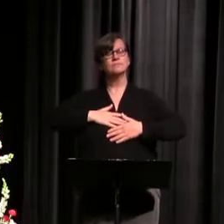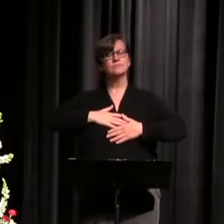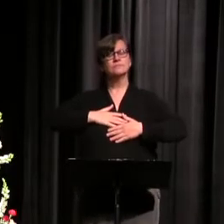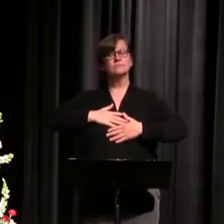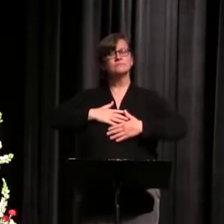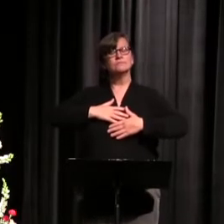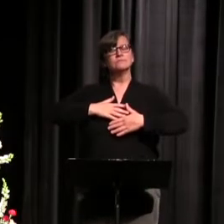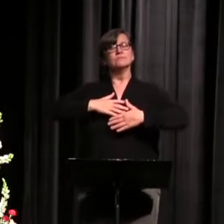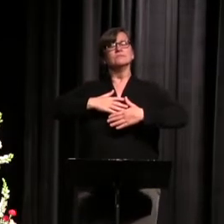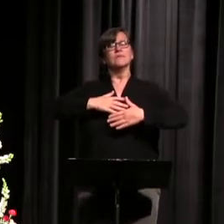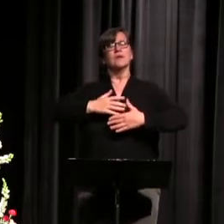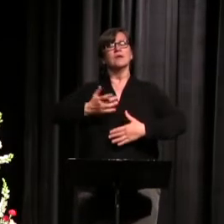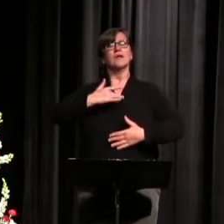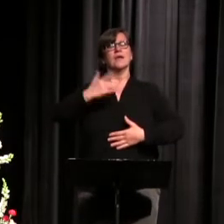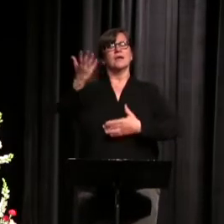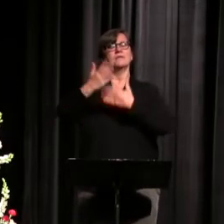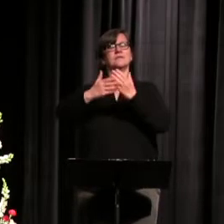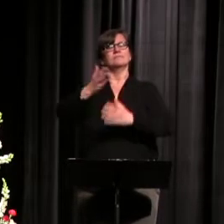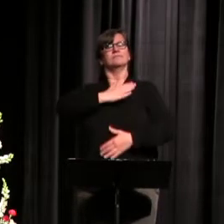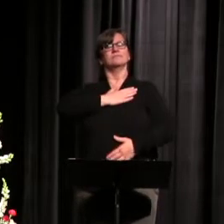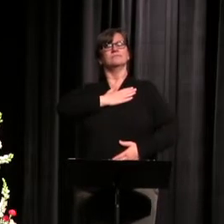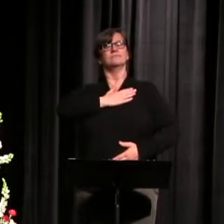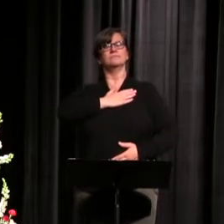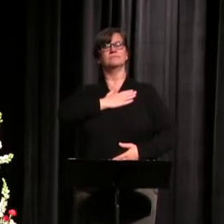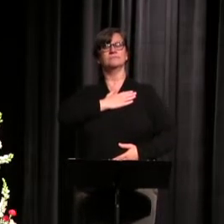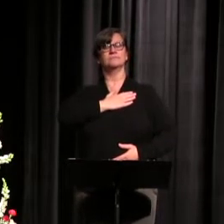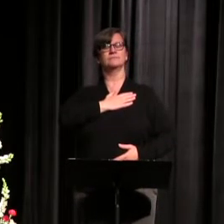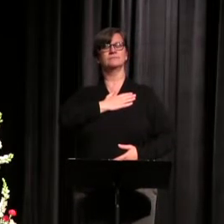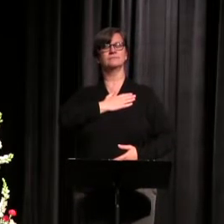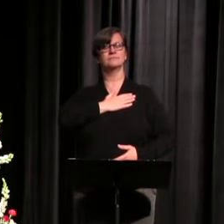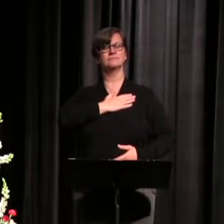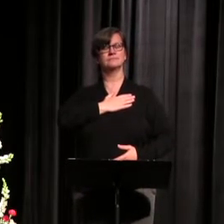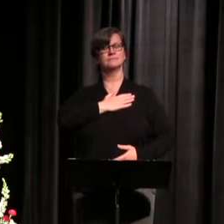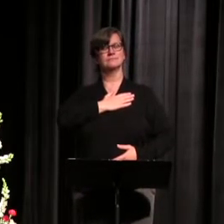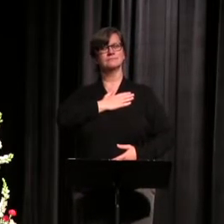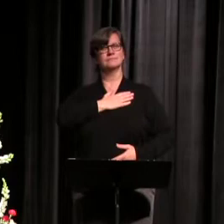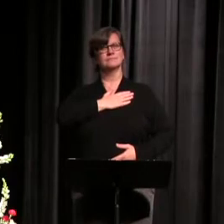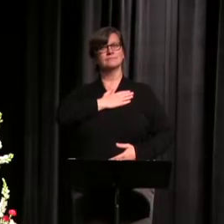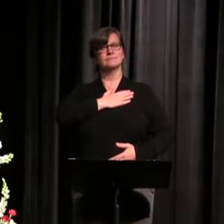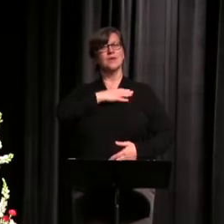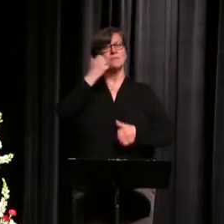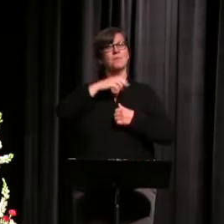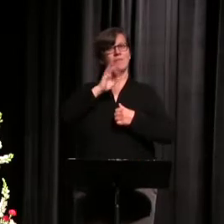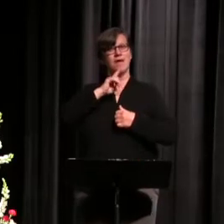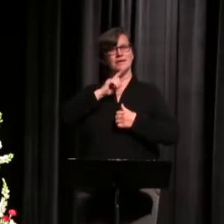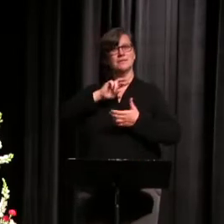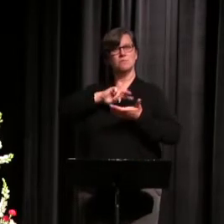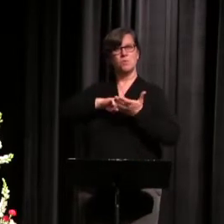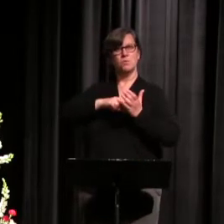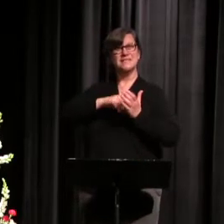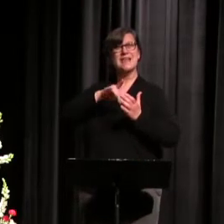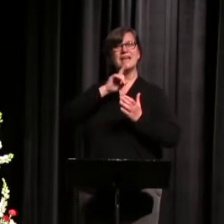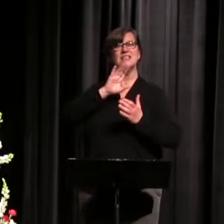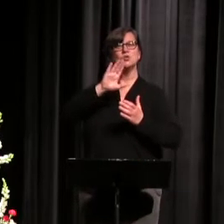Do you feel that beating in your chest? That is purpose. Your purpose.